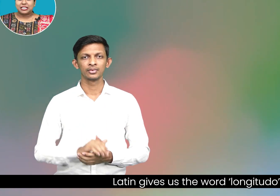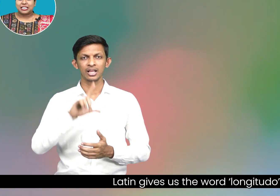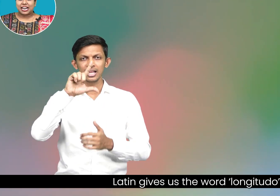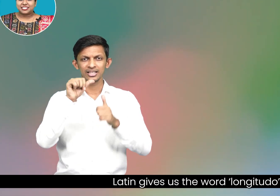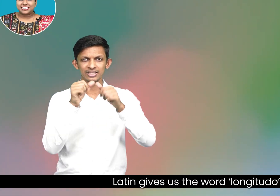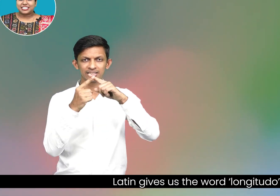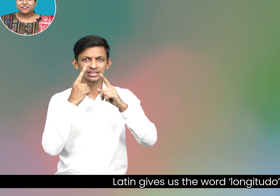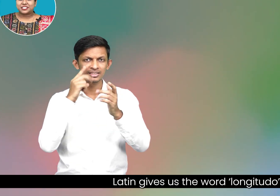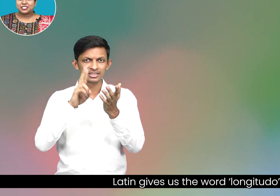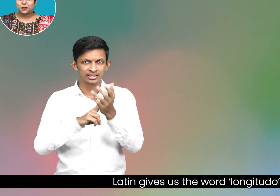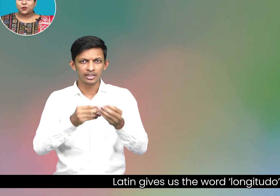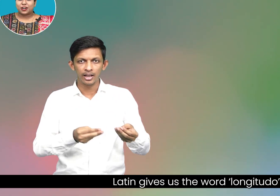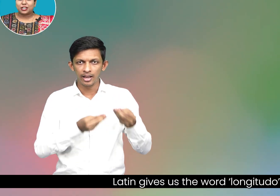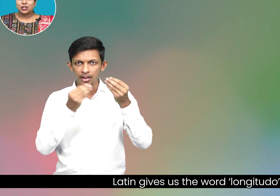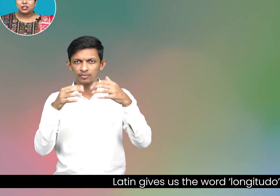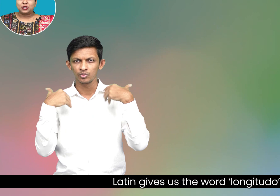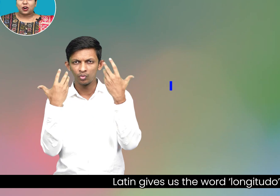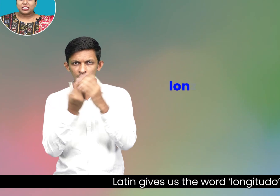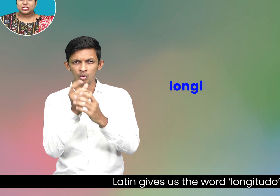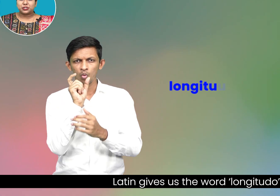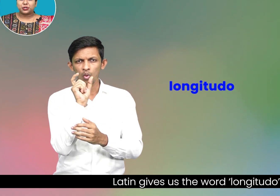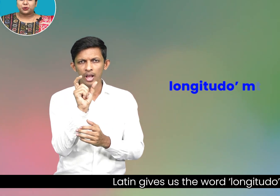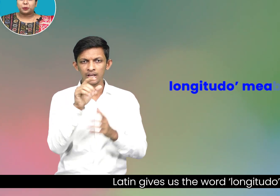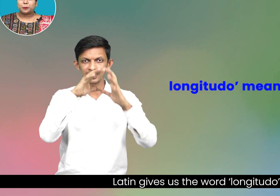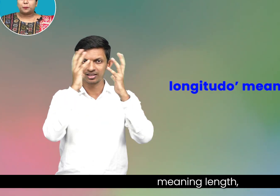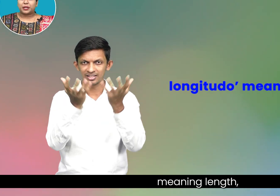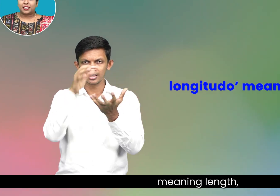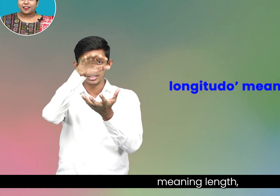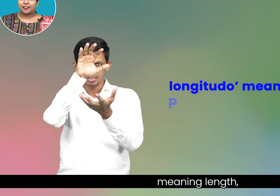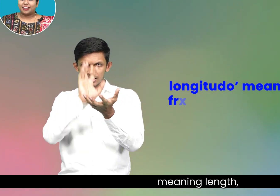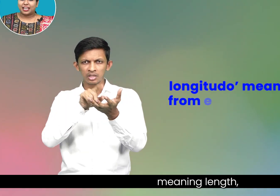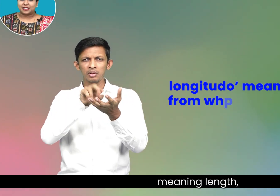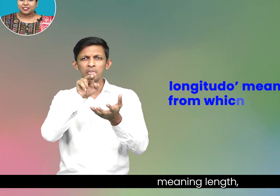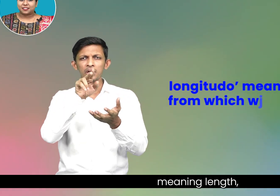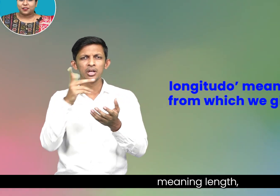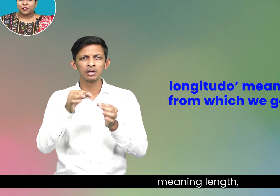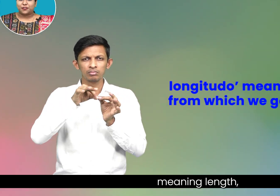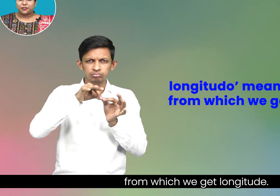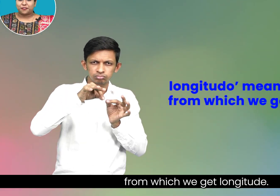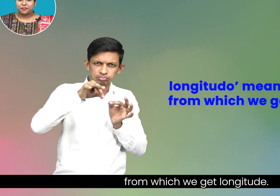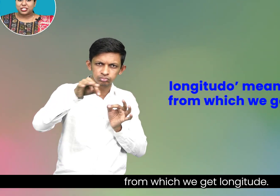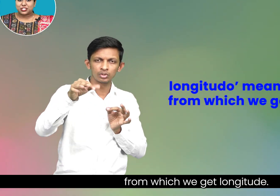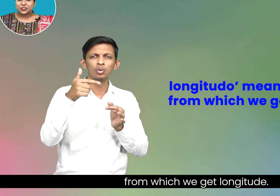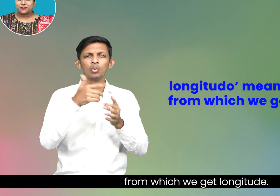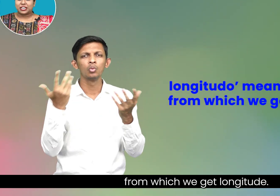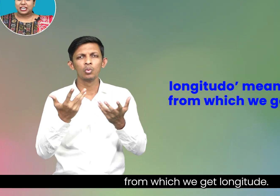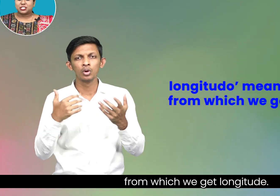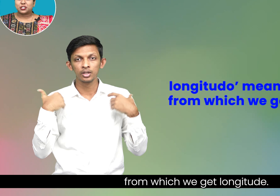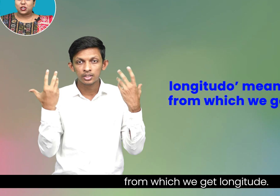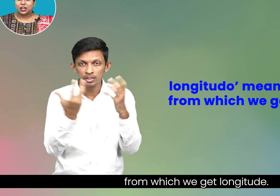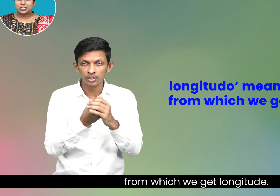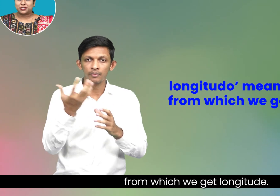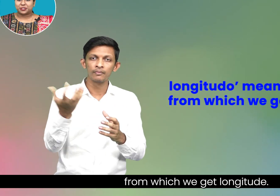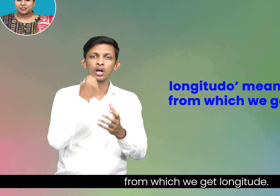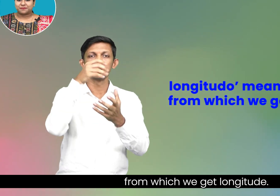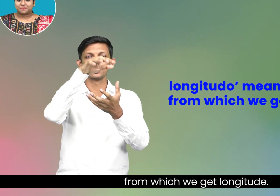Latin gives us the word longitudinal meaning length from which we get